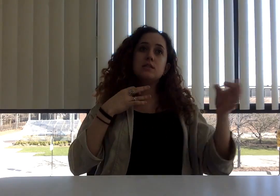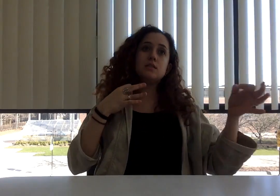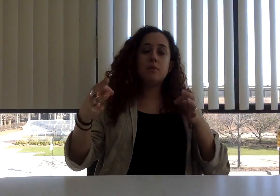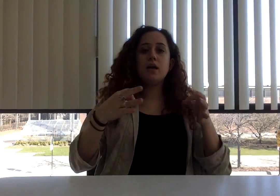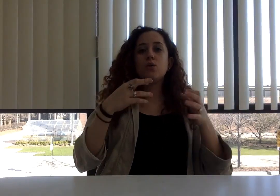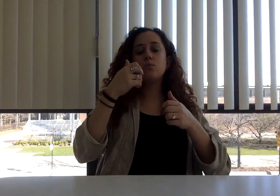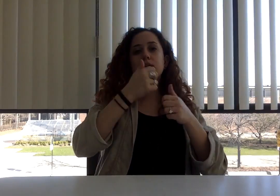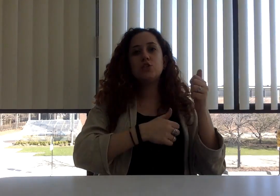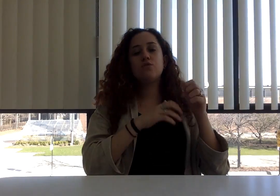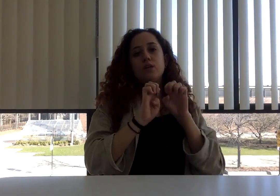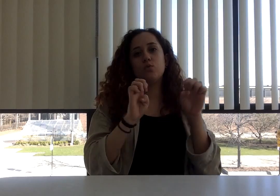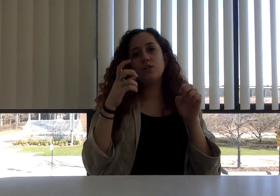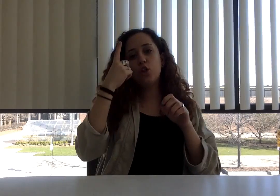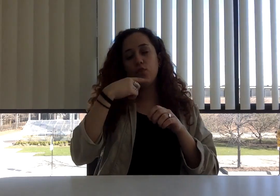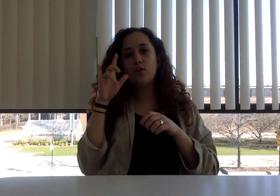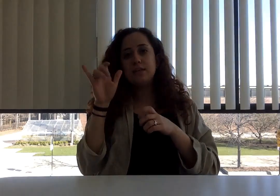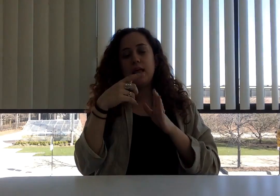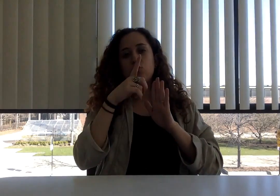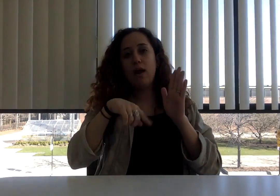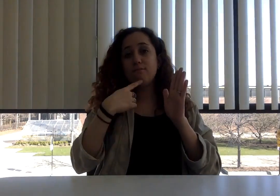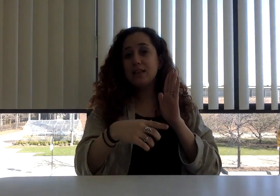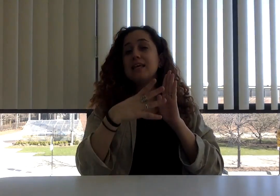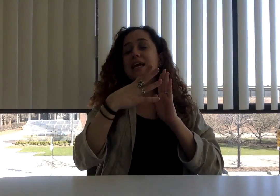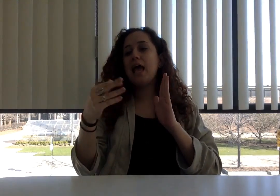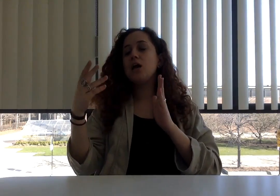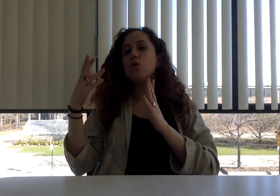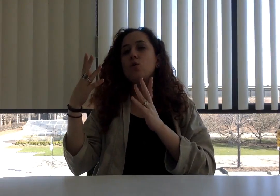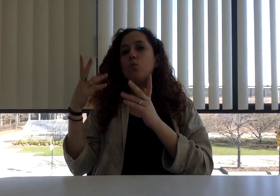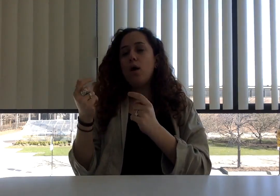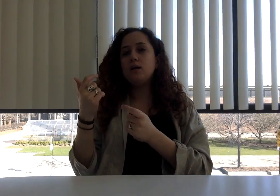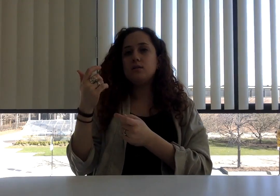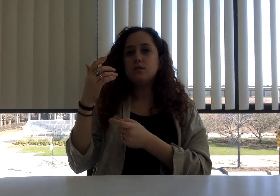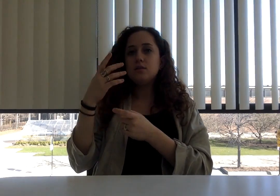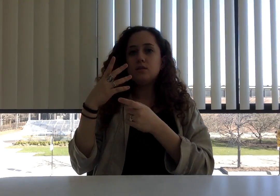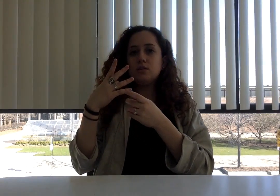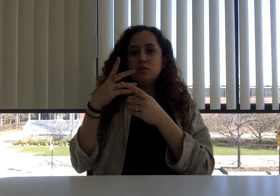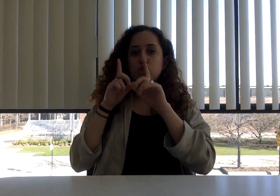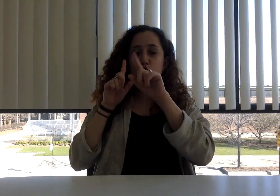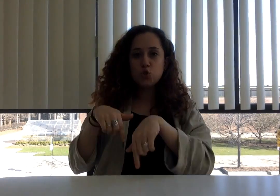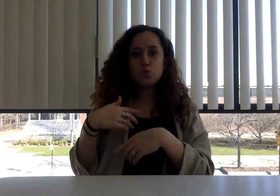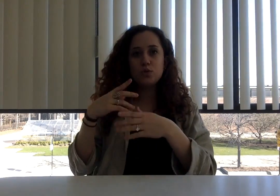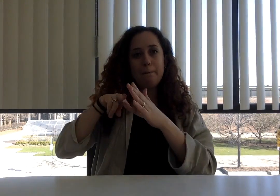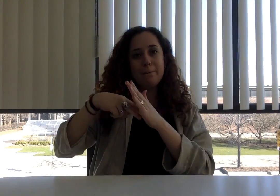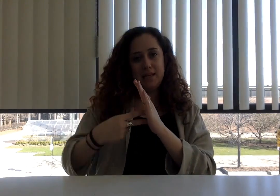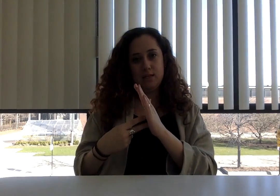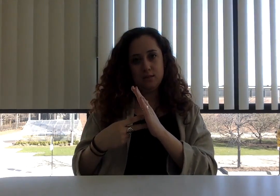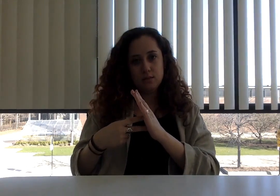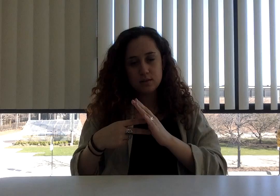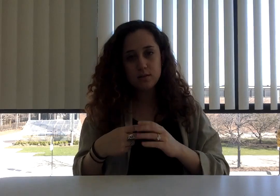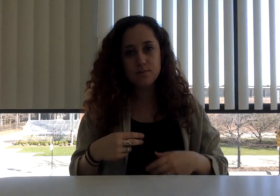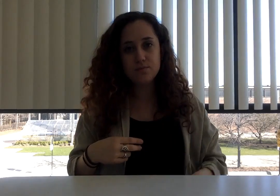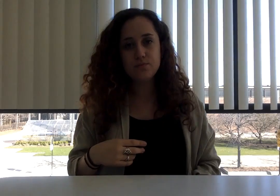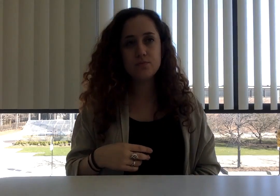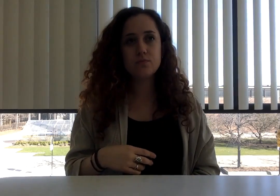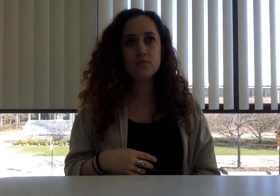graphically and what the solution means. Graphically, each equation is a plane. What the solution means